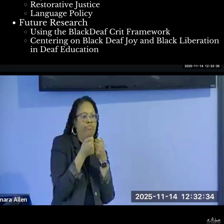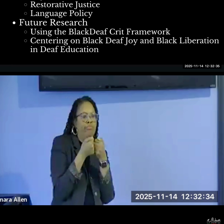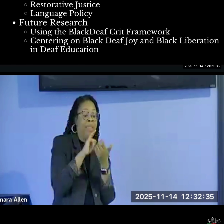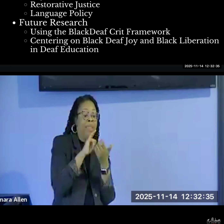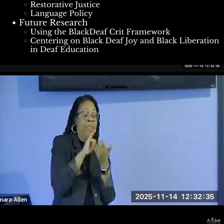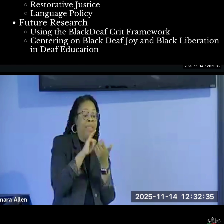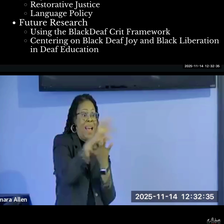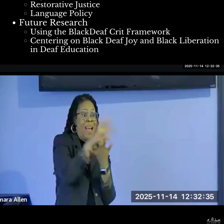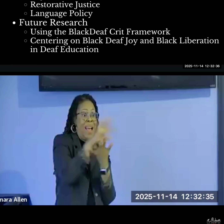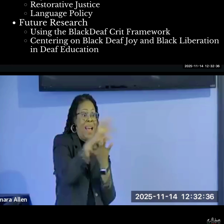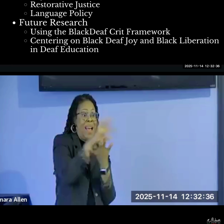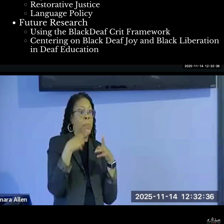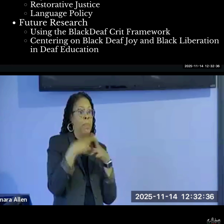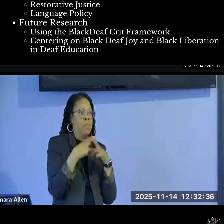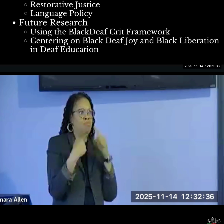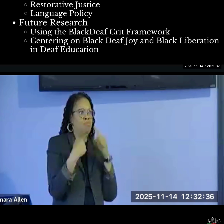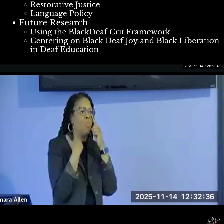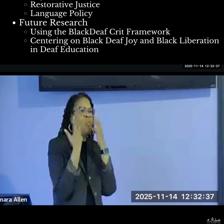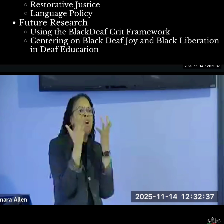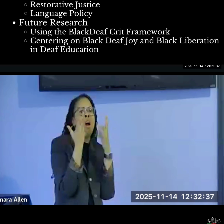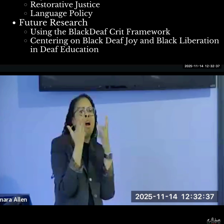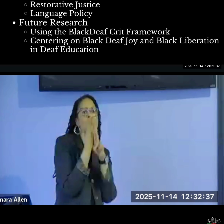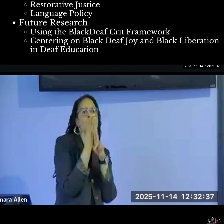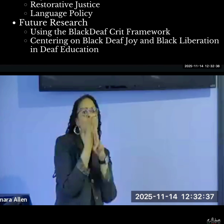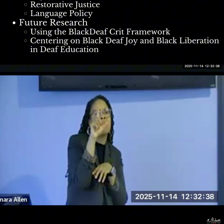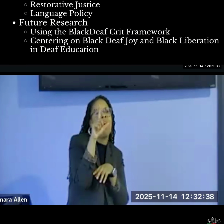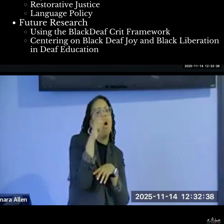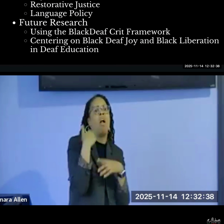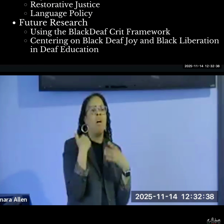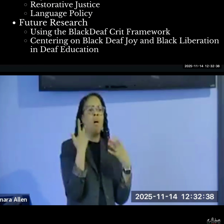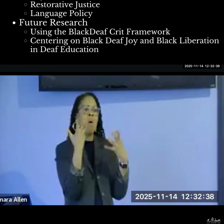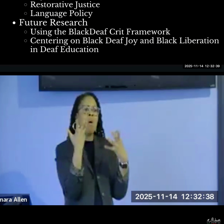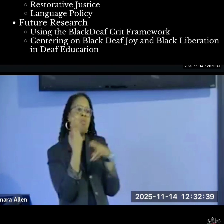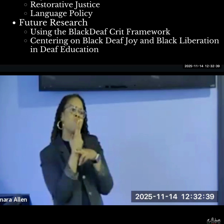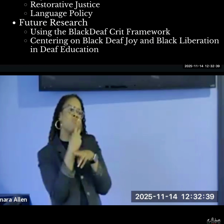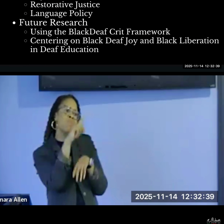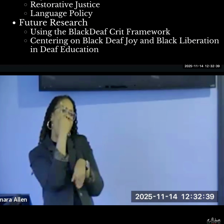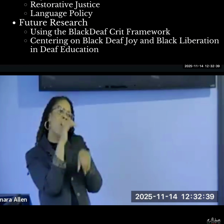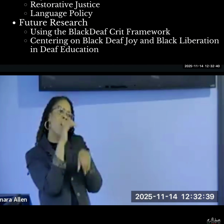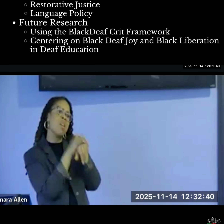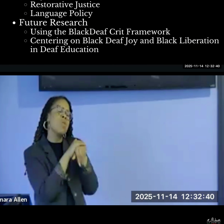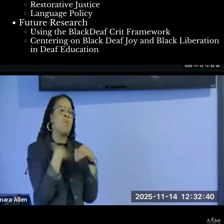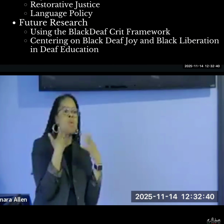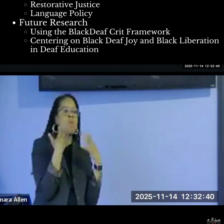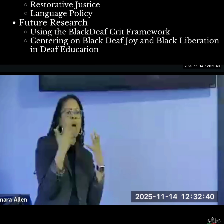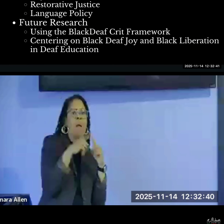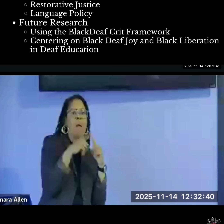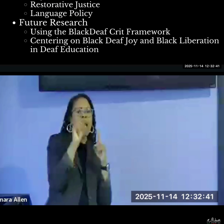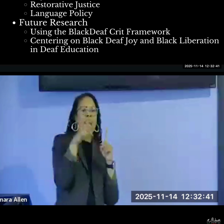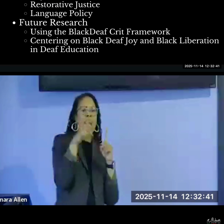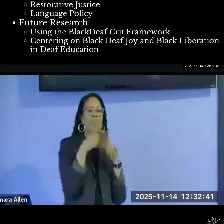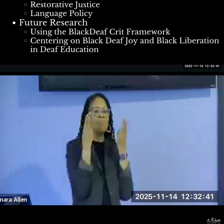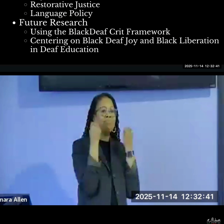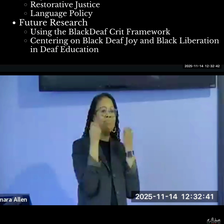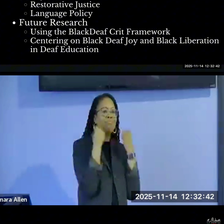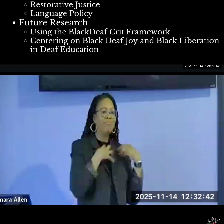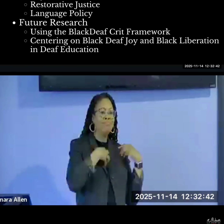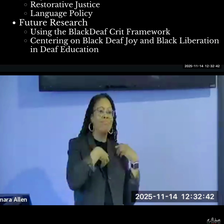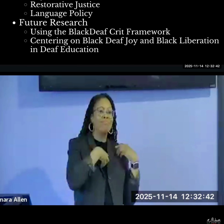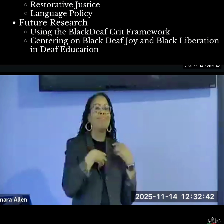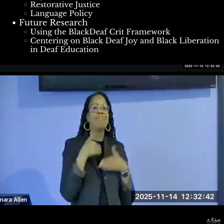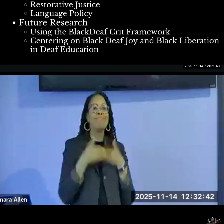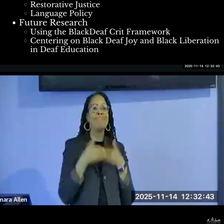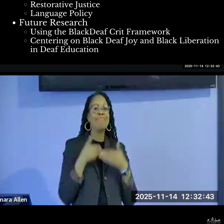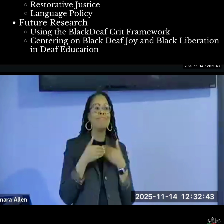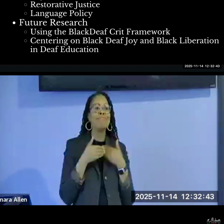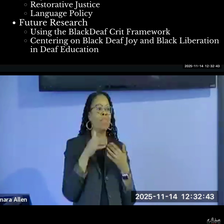And then there's also Black English that is used. And so a lot of the students express their interest in using Black ASL,